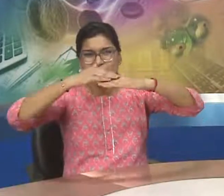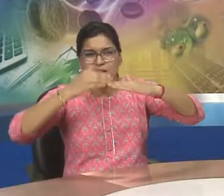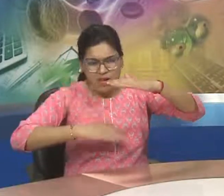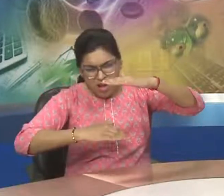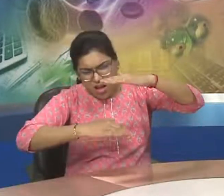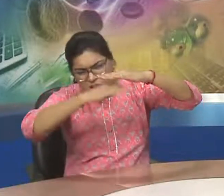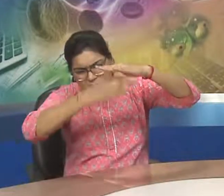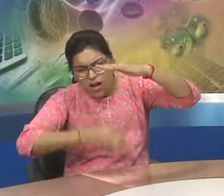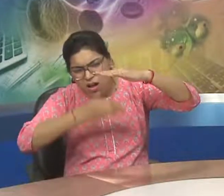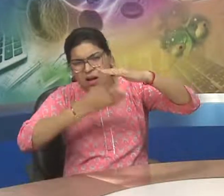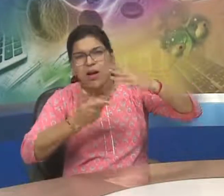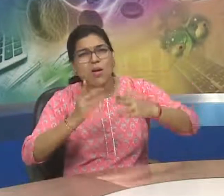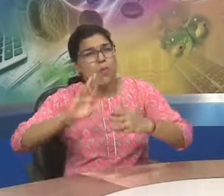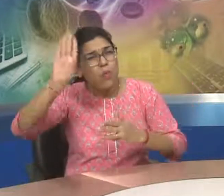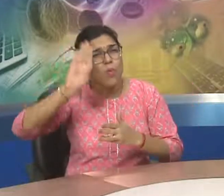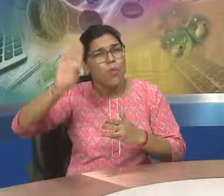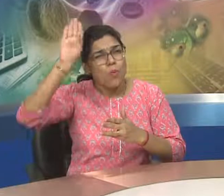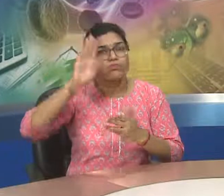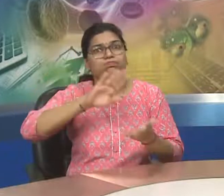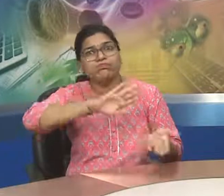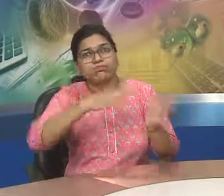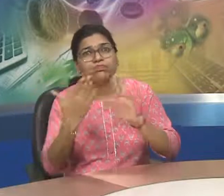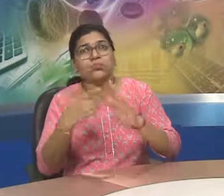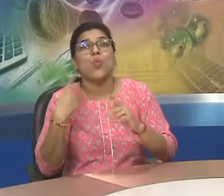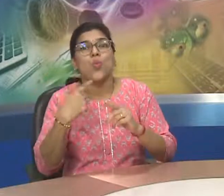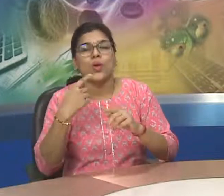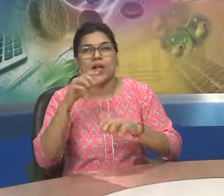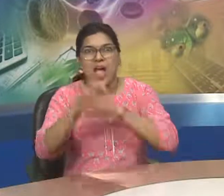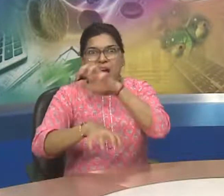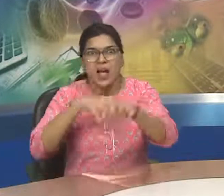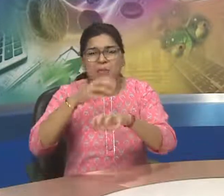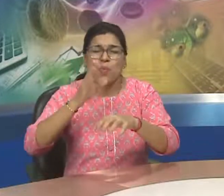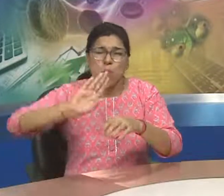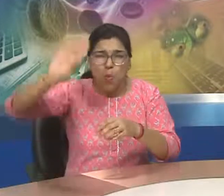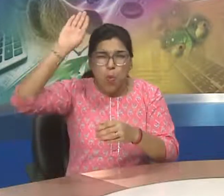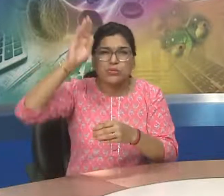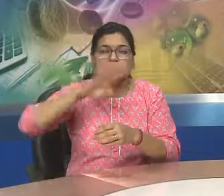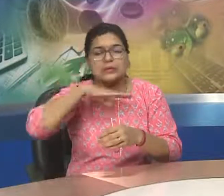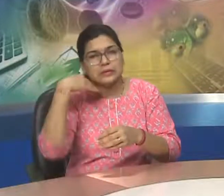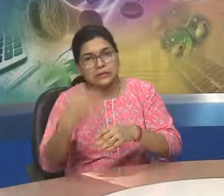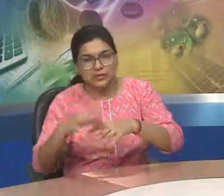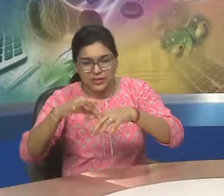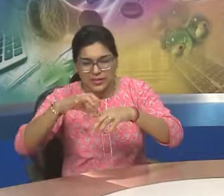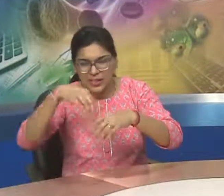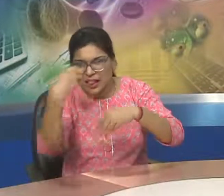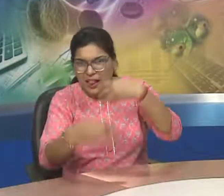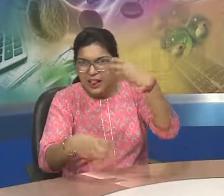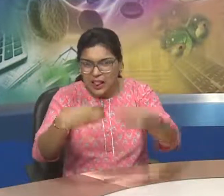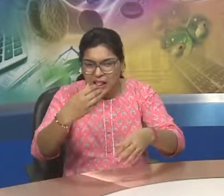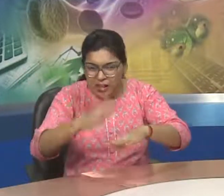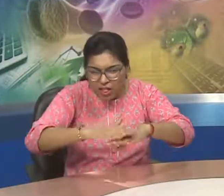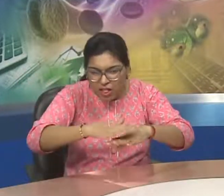Organisms may be terrestrial or aquatic. Land is covered